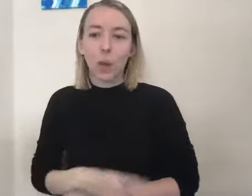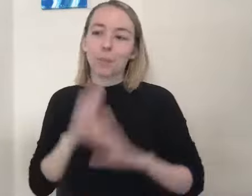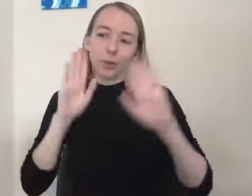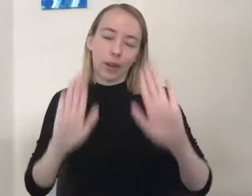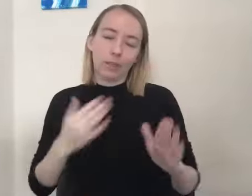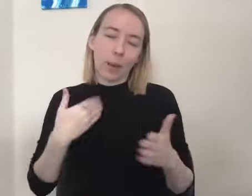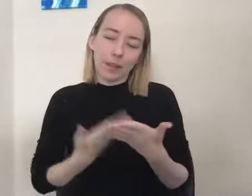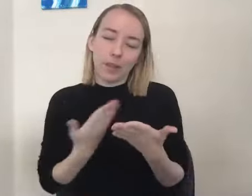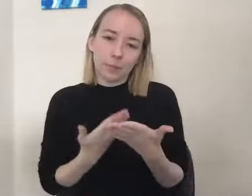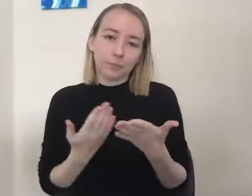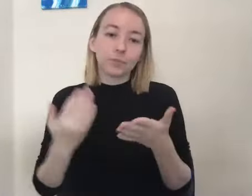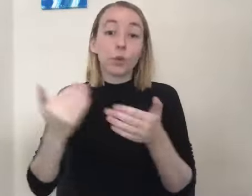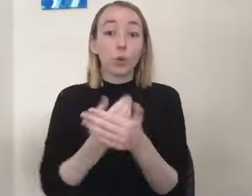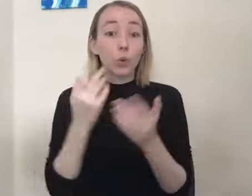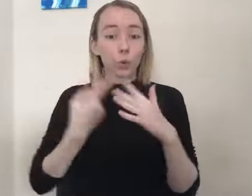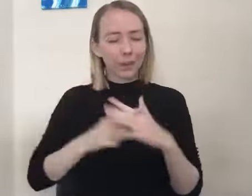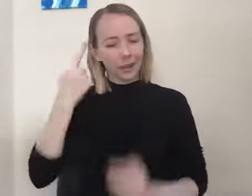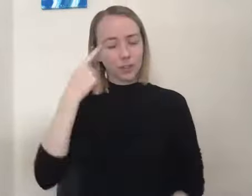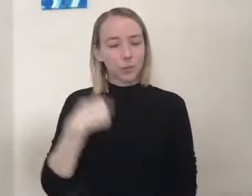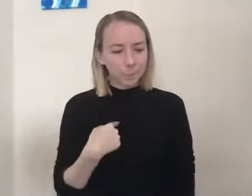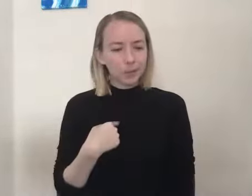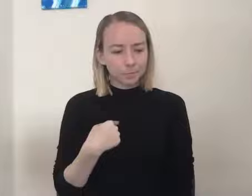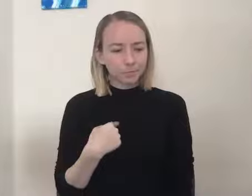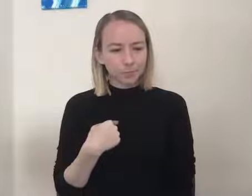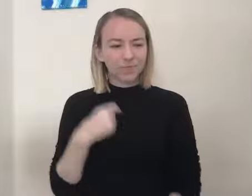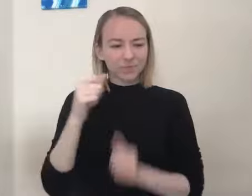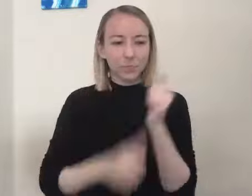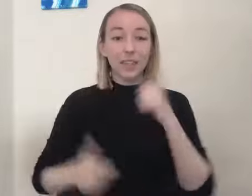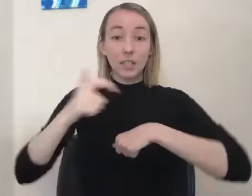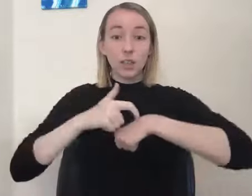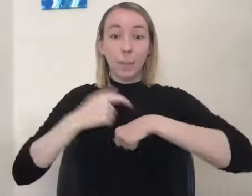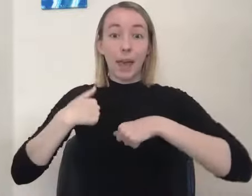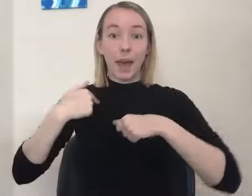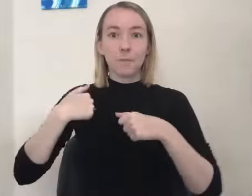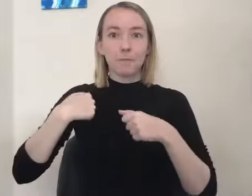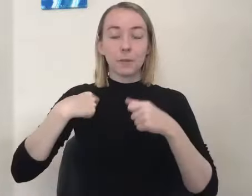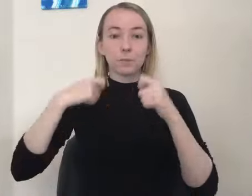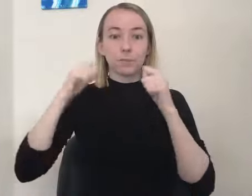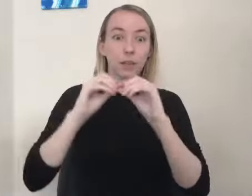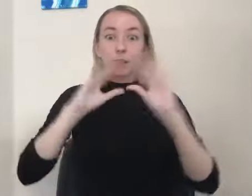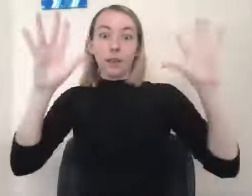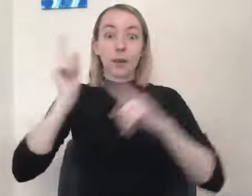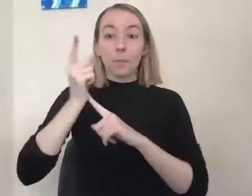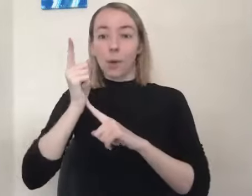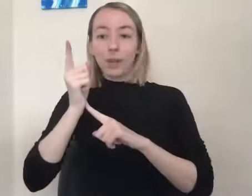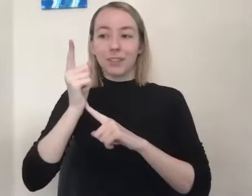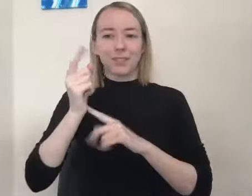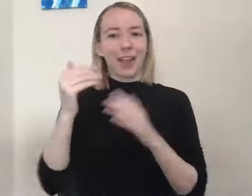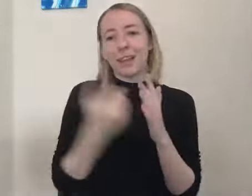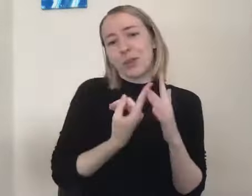do come from Scotland originally, Glasgow girl, born and bred. So I'm very, very grateful to be here. And new beginnings for